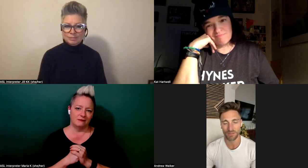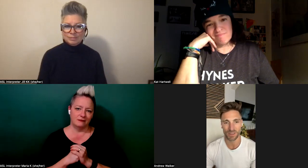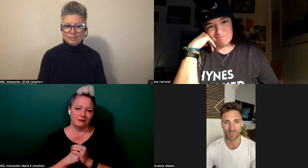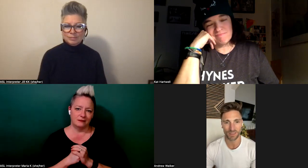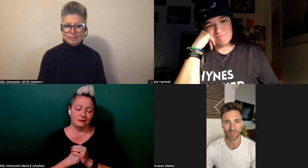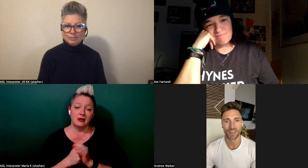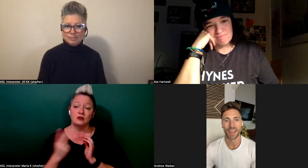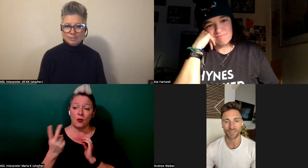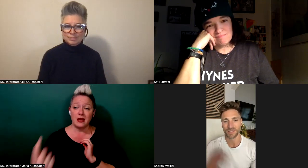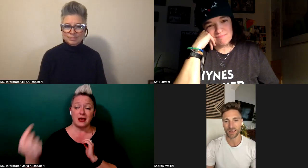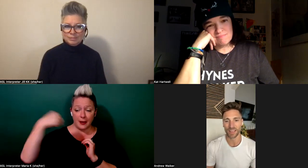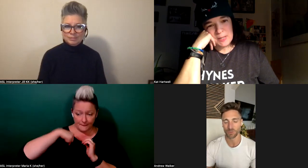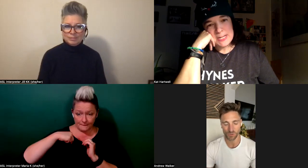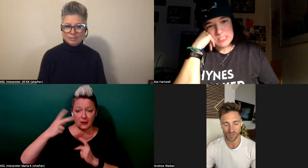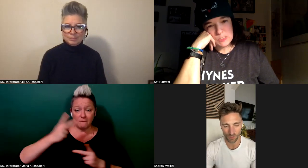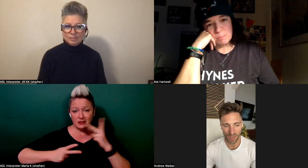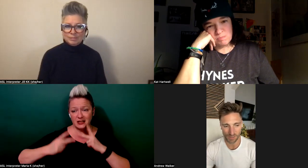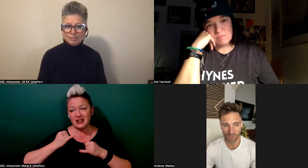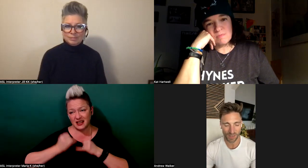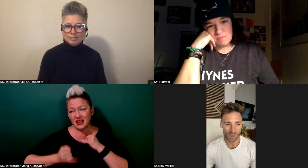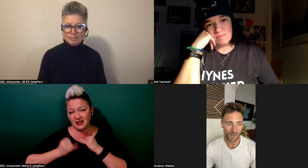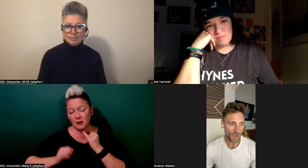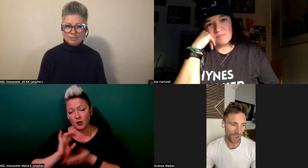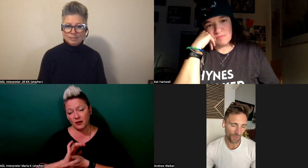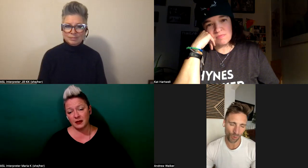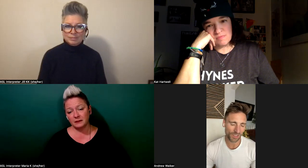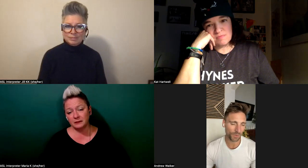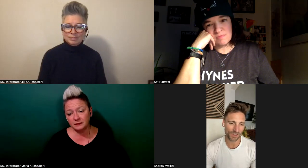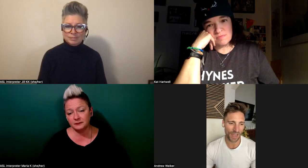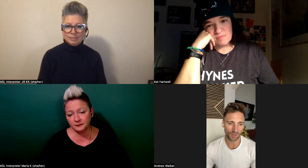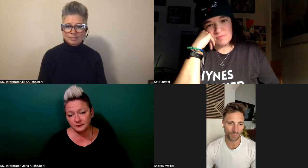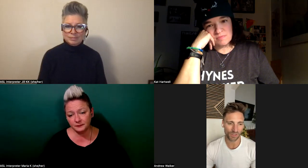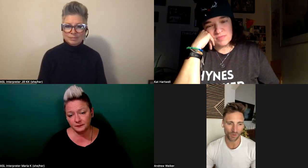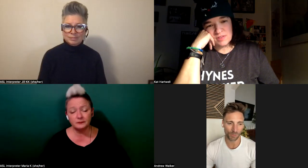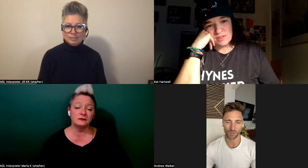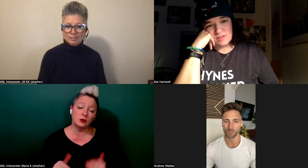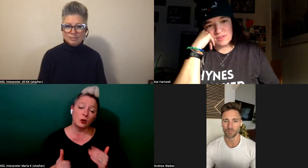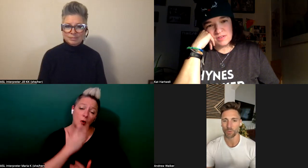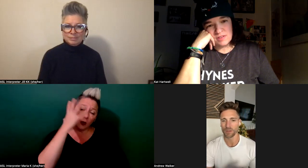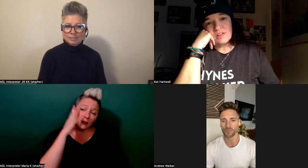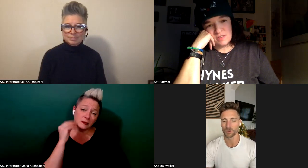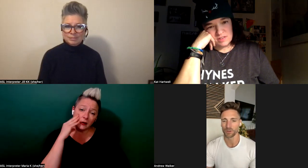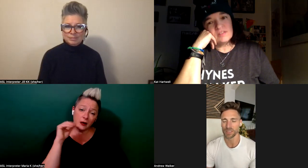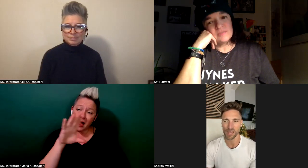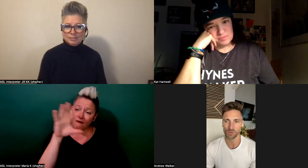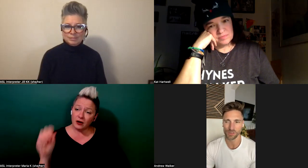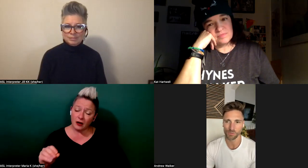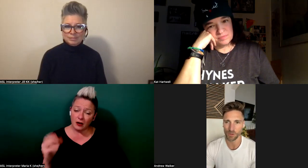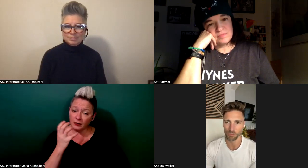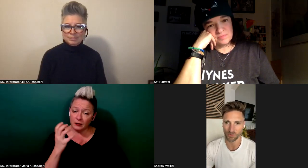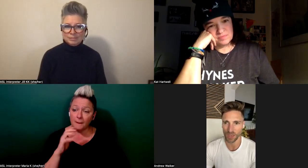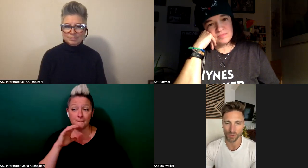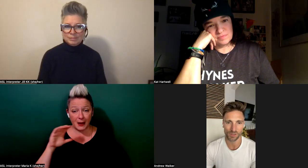out and visited at the tail end, which was so nice. But the whole experience in Africa was incredible. My wife,